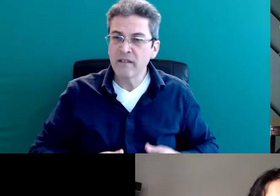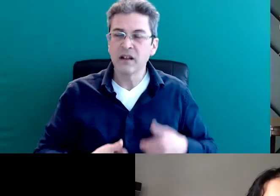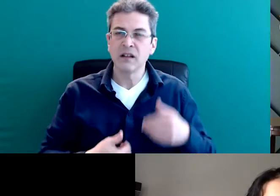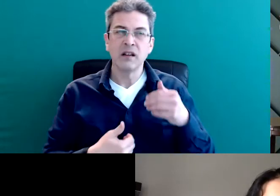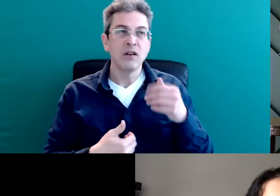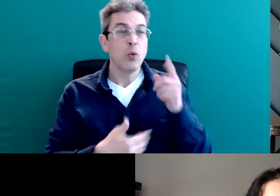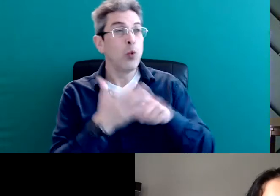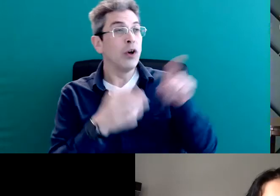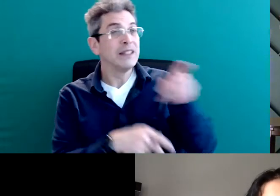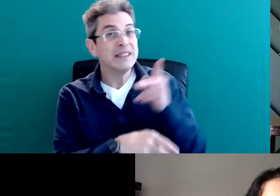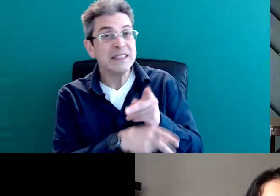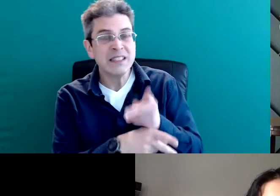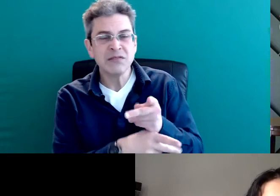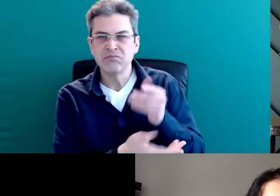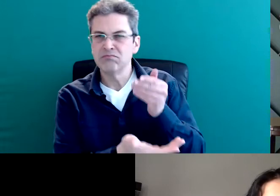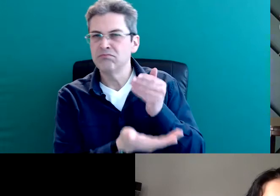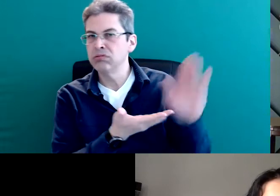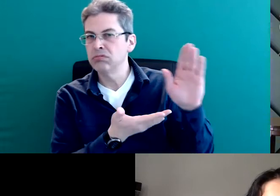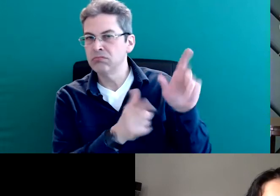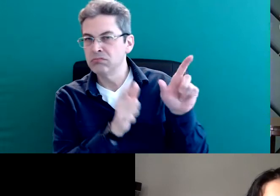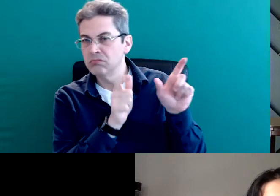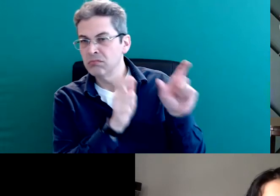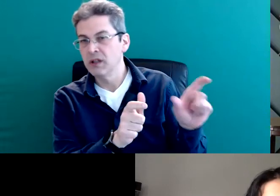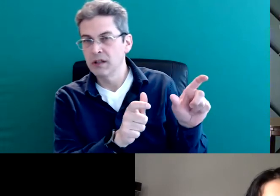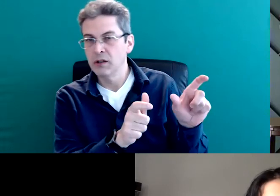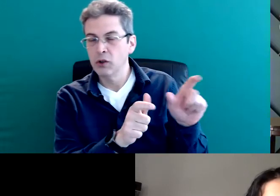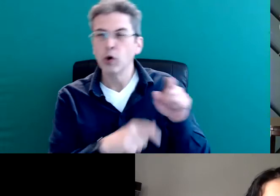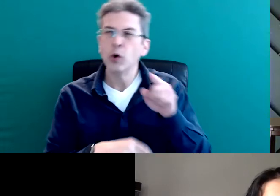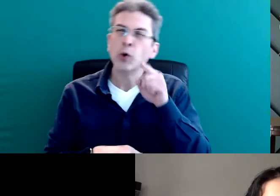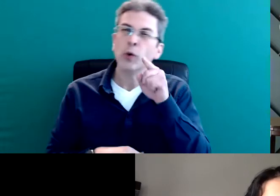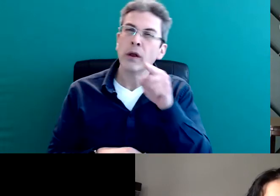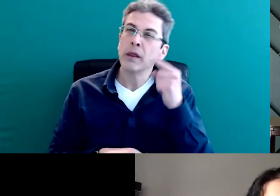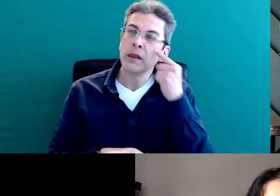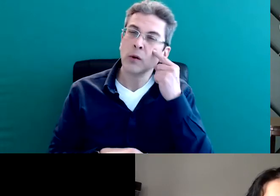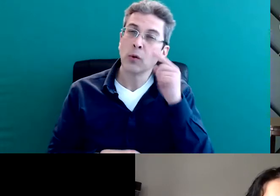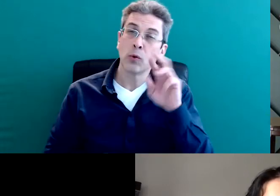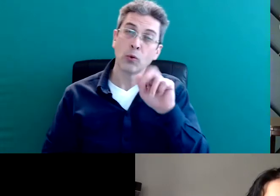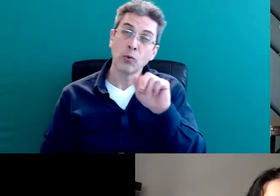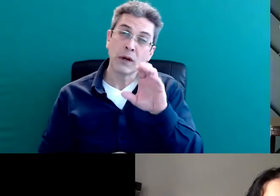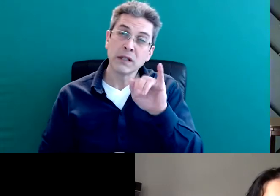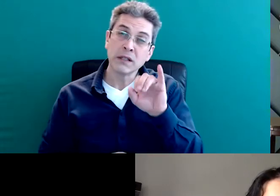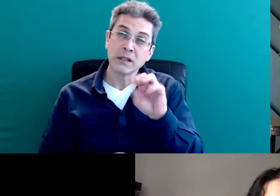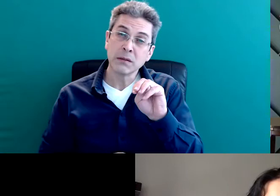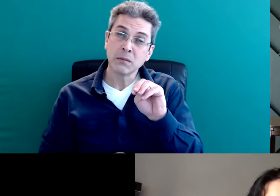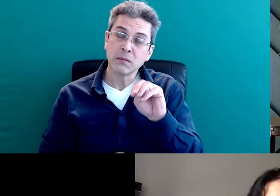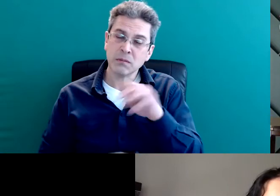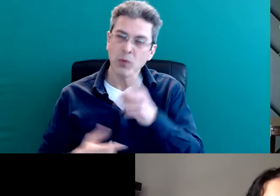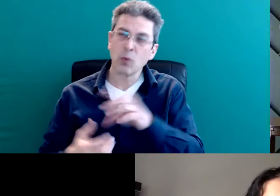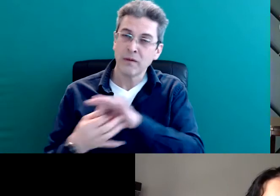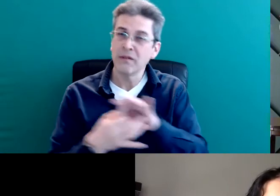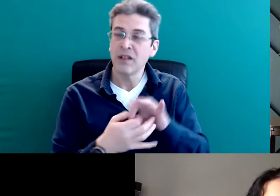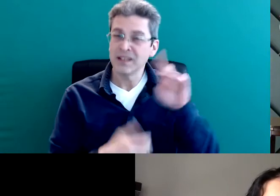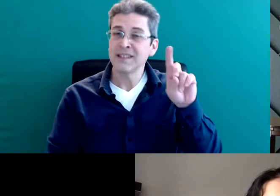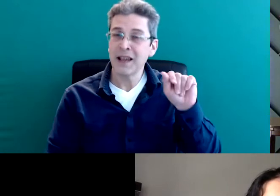that they need. And when you think about that, every single aspect of racism is disabling.